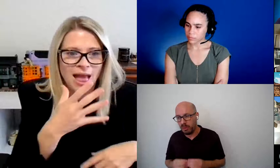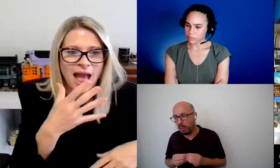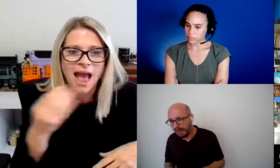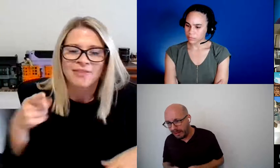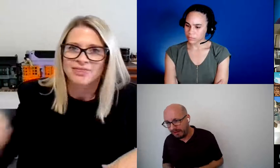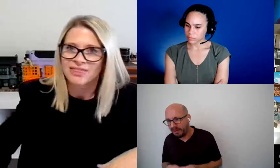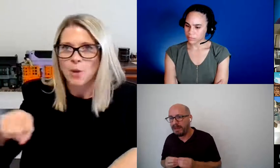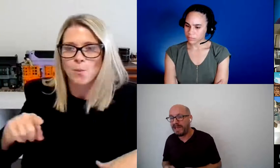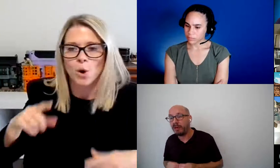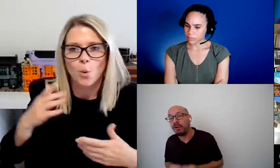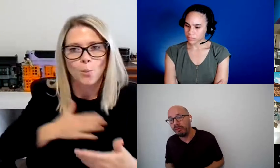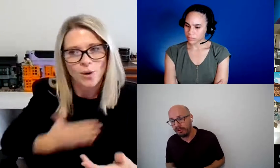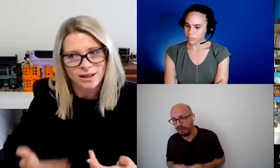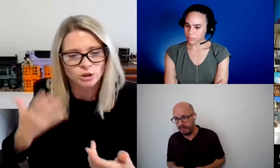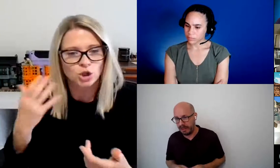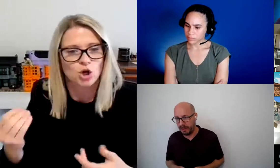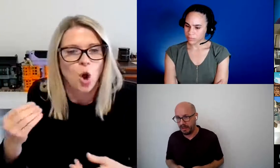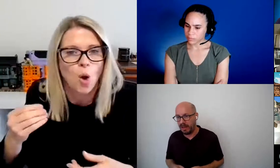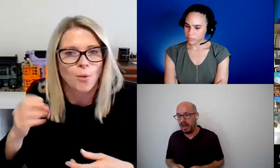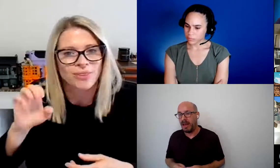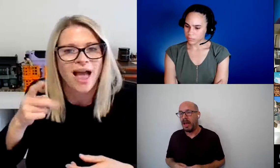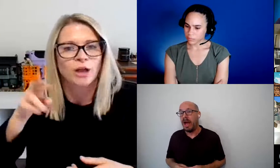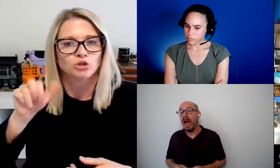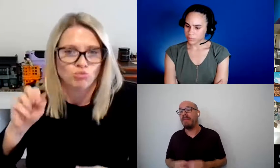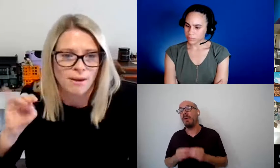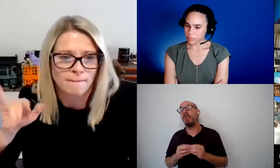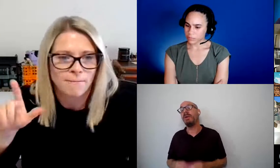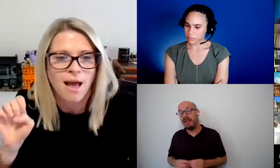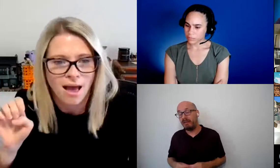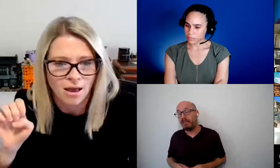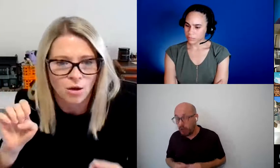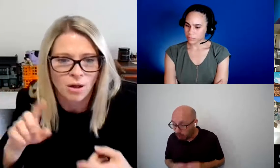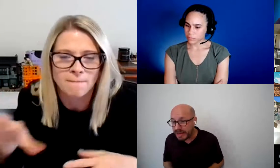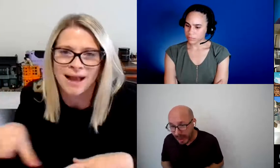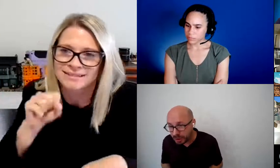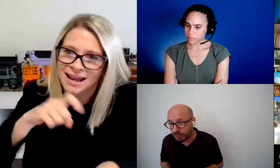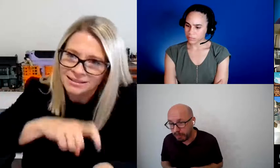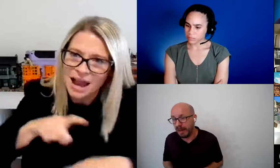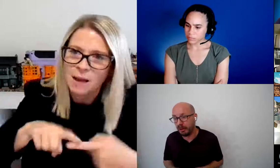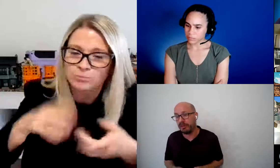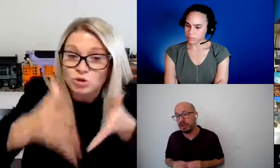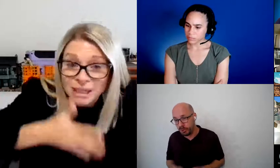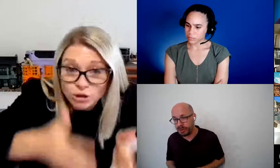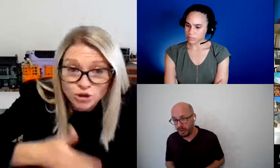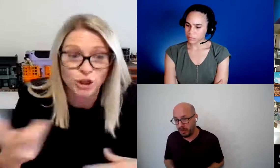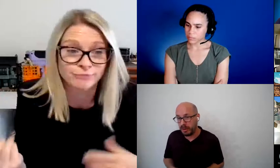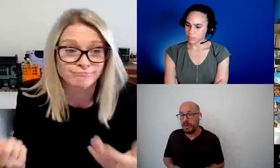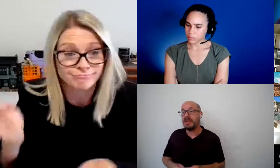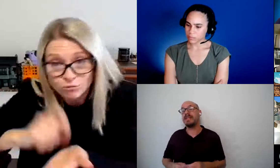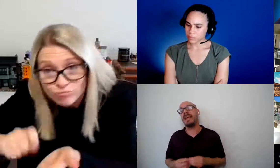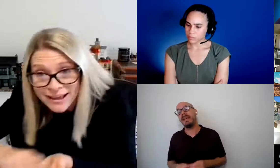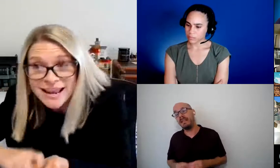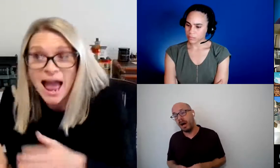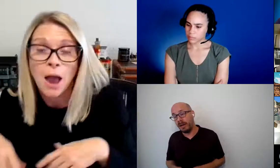and willingness to be inclusive of me, and their willingness to go the extra mile to do so, to take the